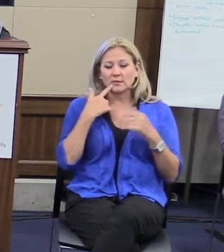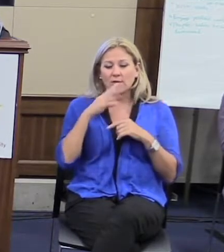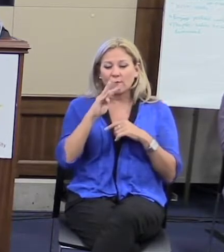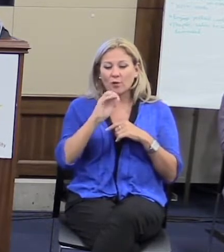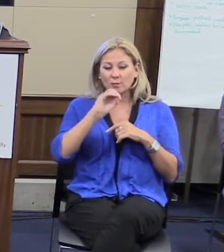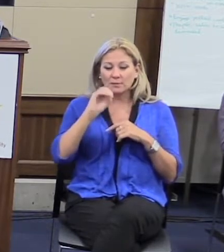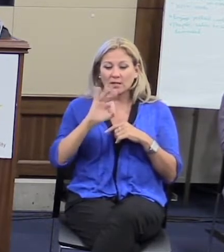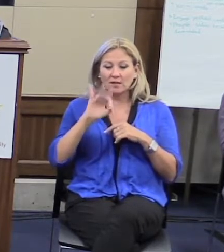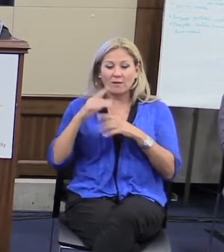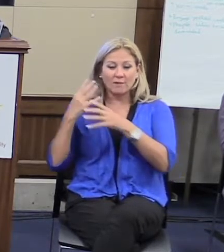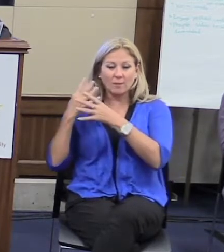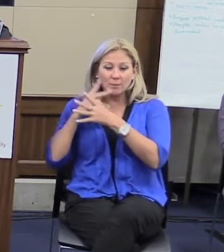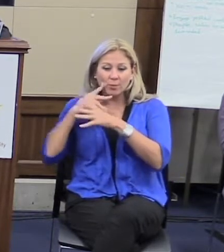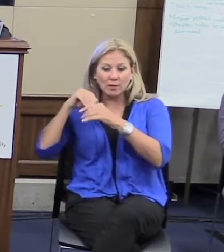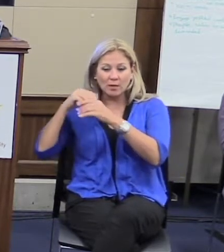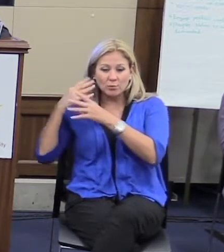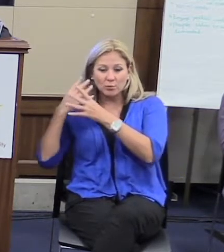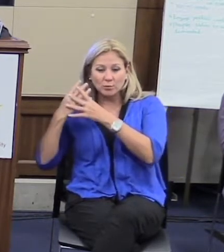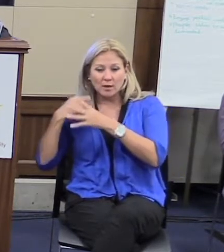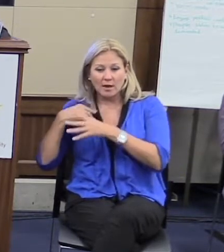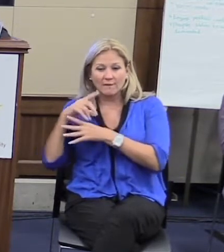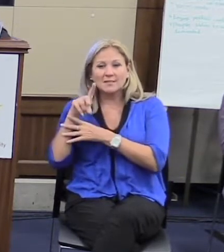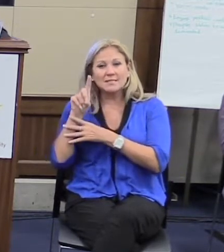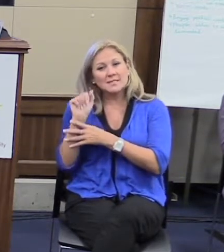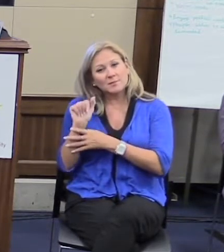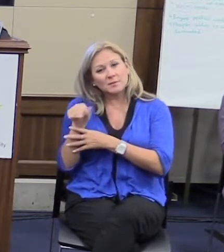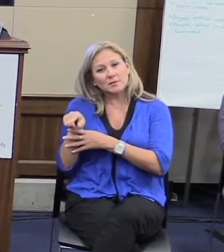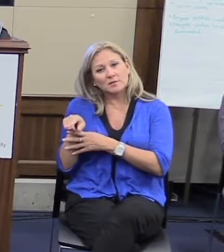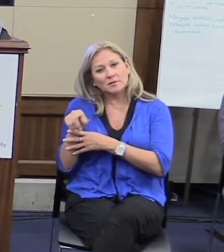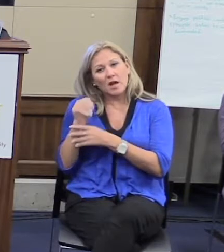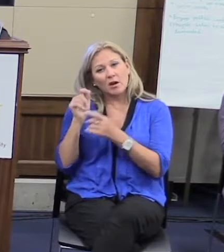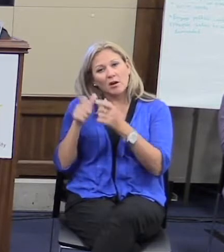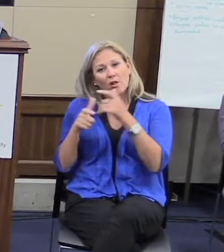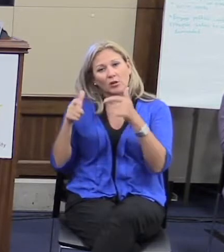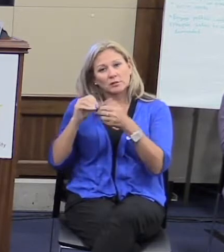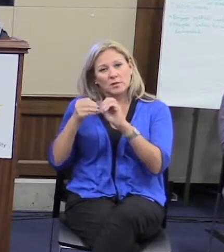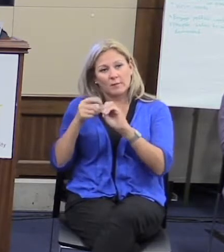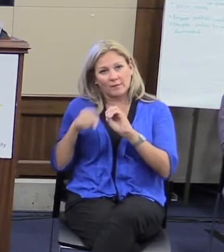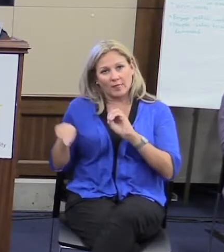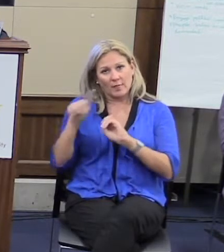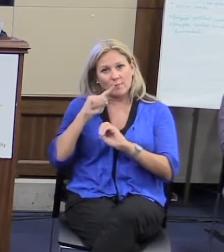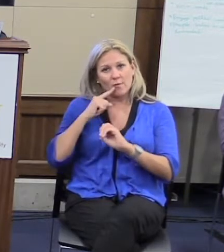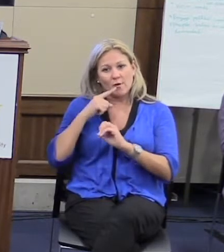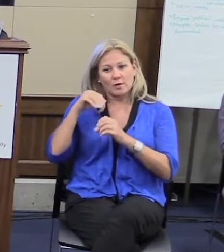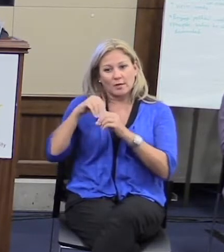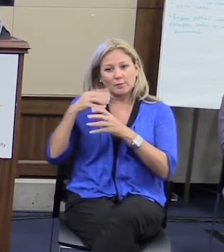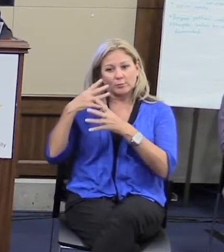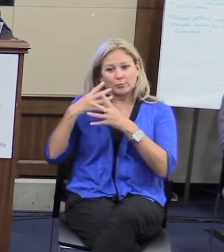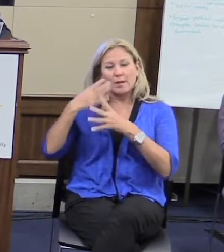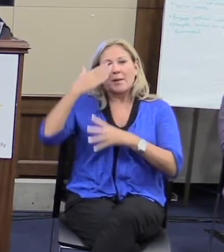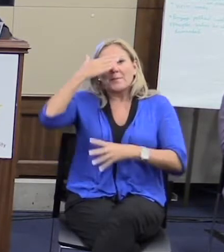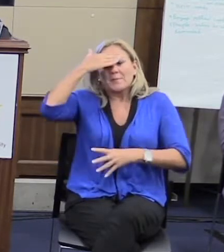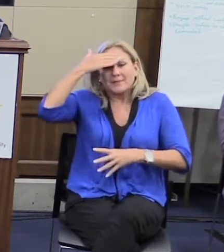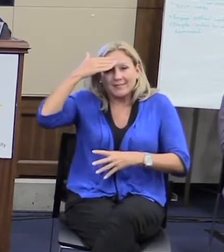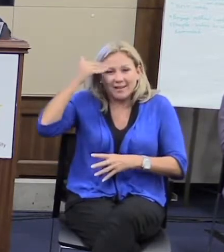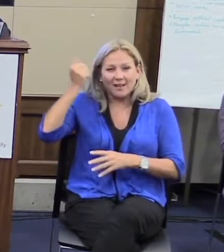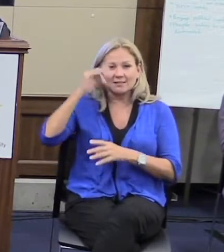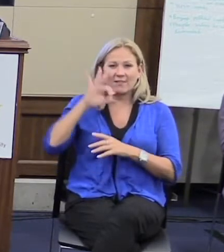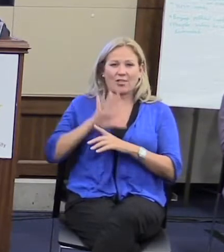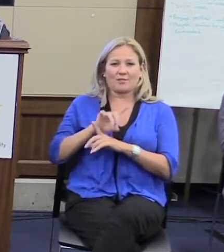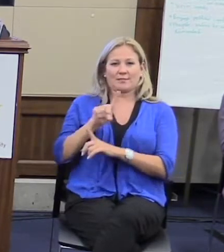all inmates have disabilities, and a large number of those are inmates in prison because of